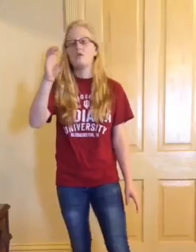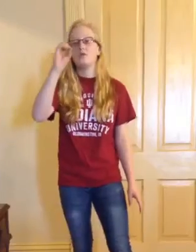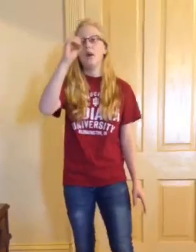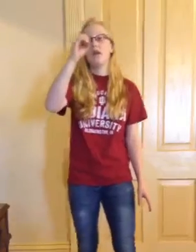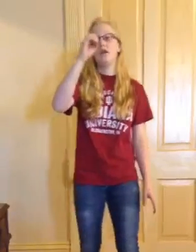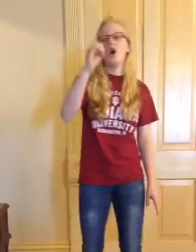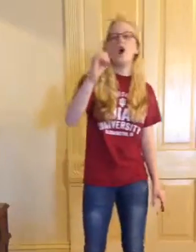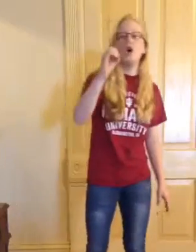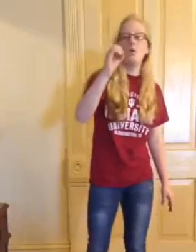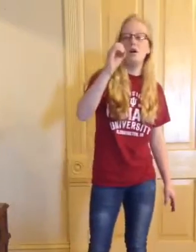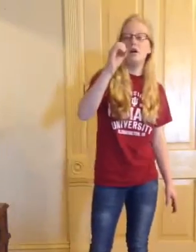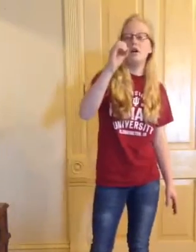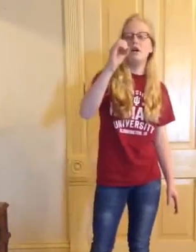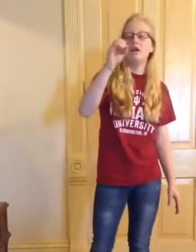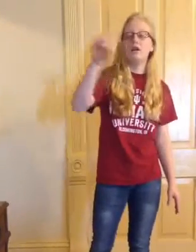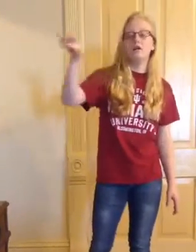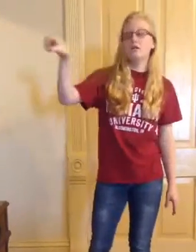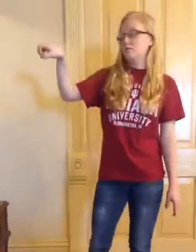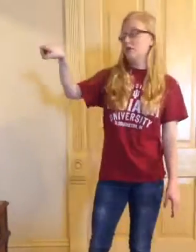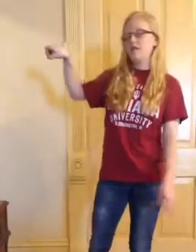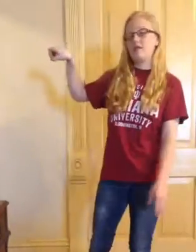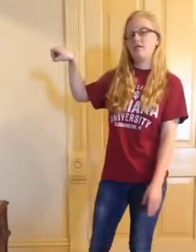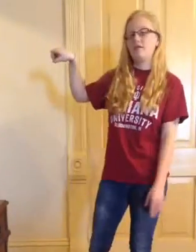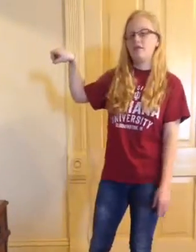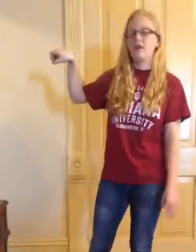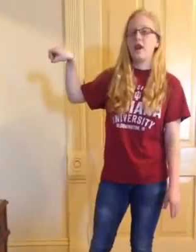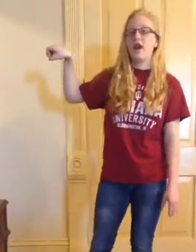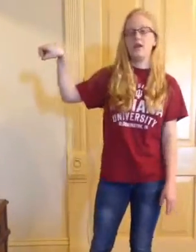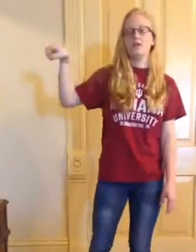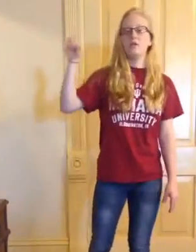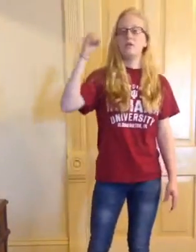just make an O with your hand.